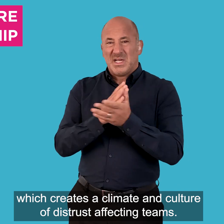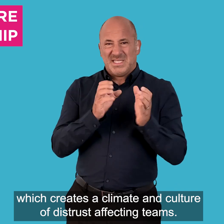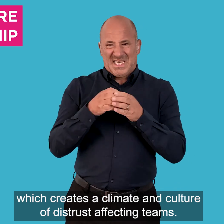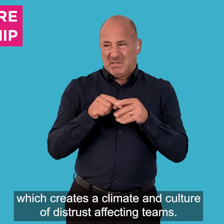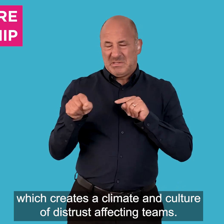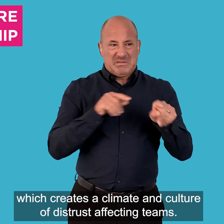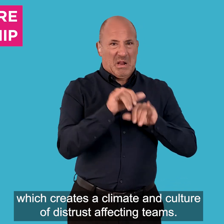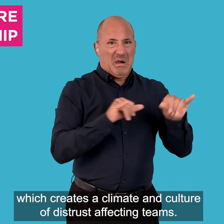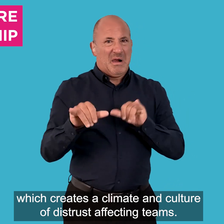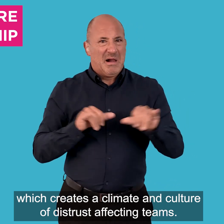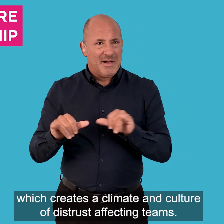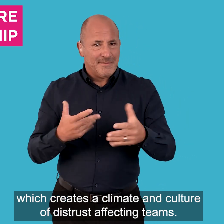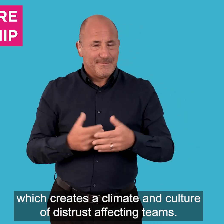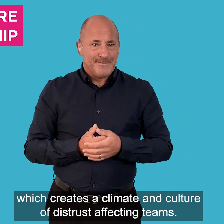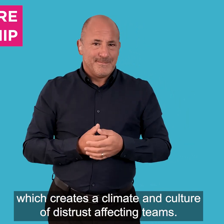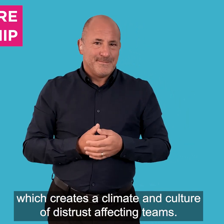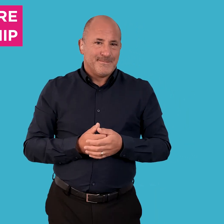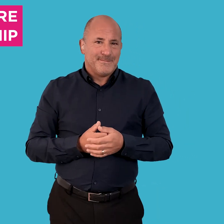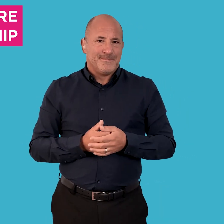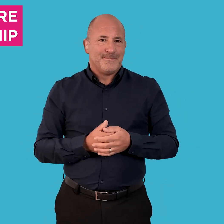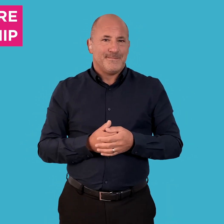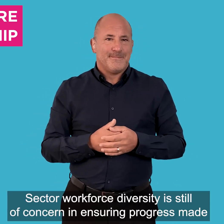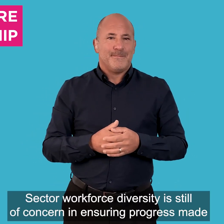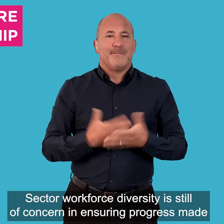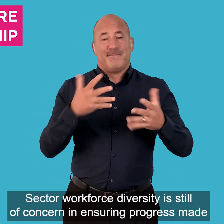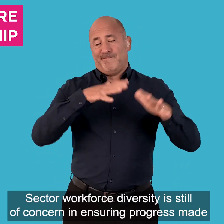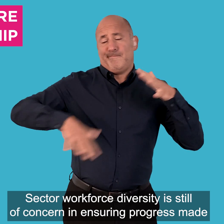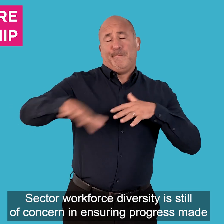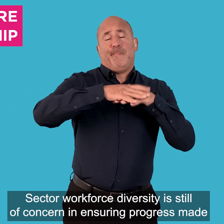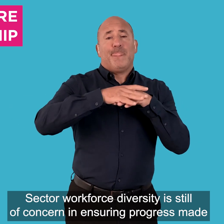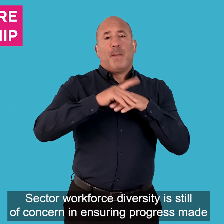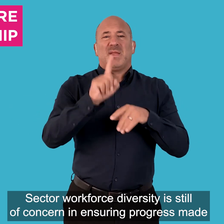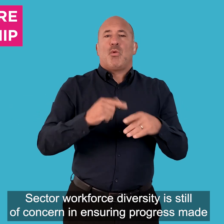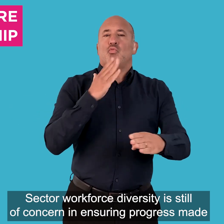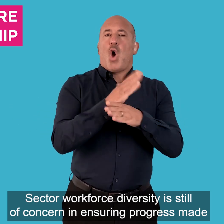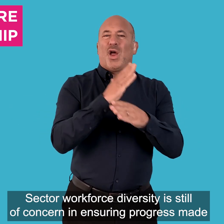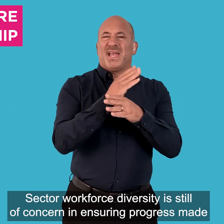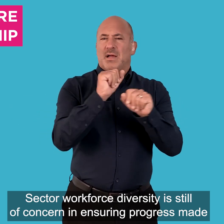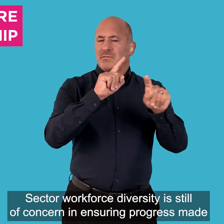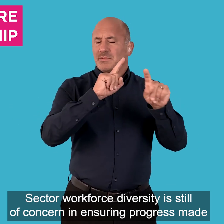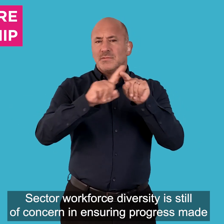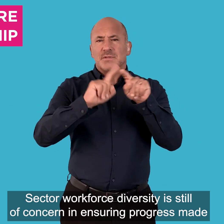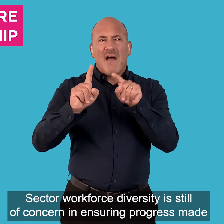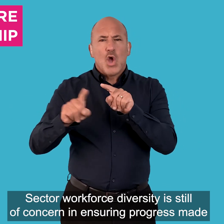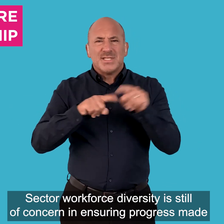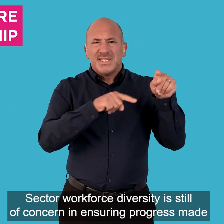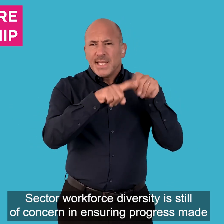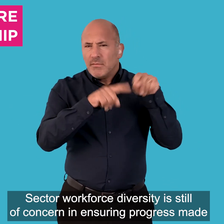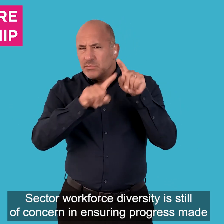create a culture of distrust affecting teams. Sector workforce diversity is still of concern